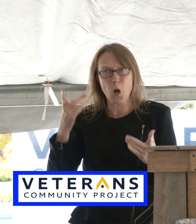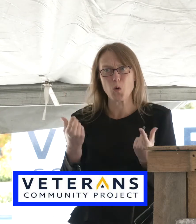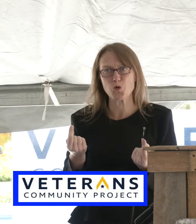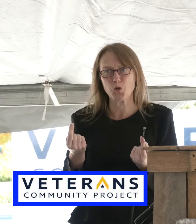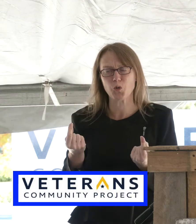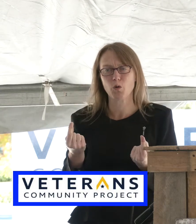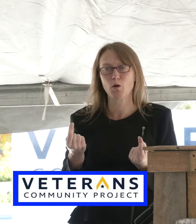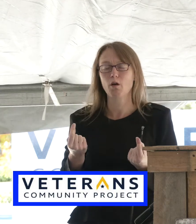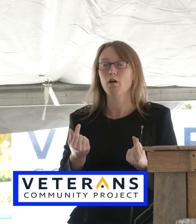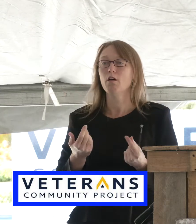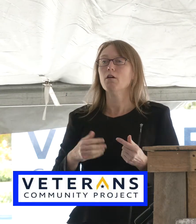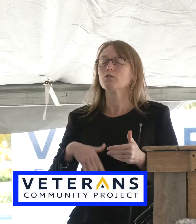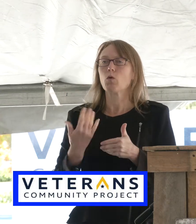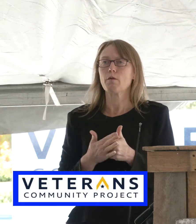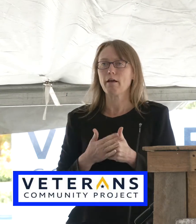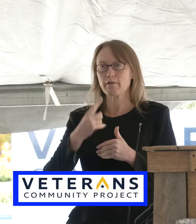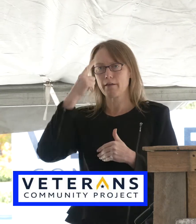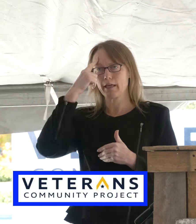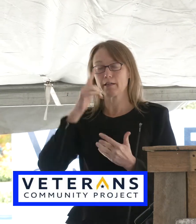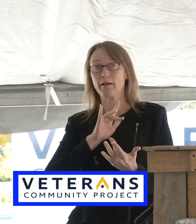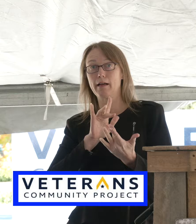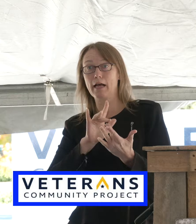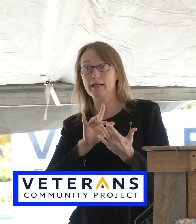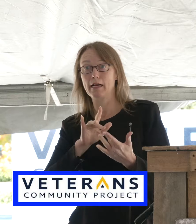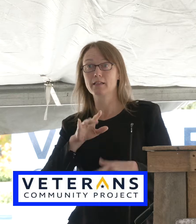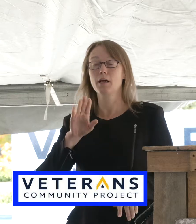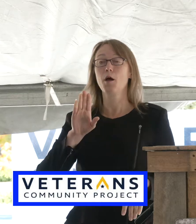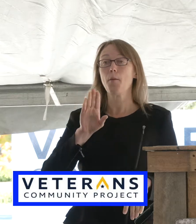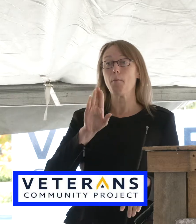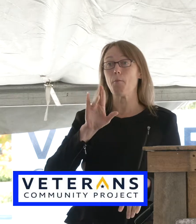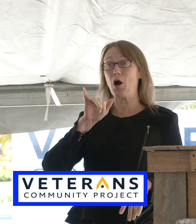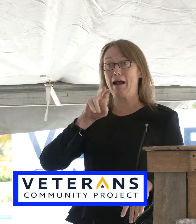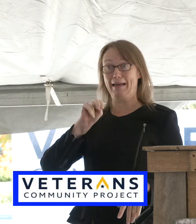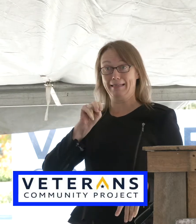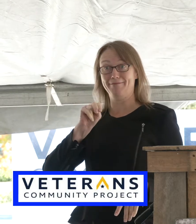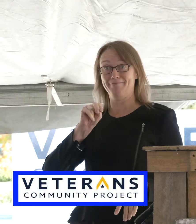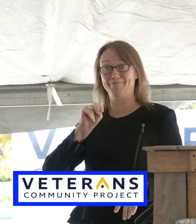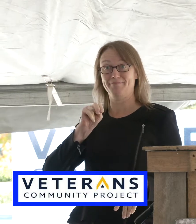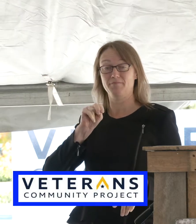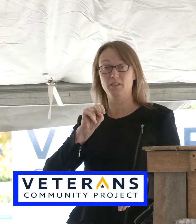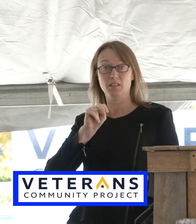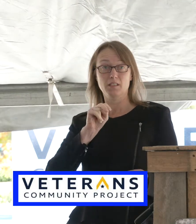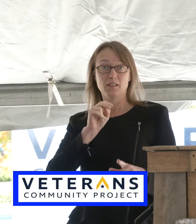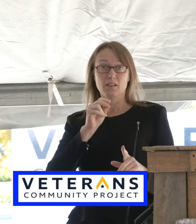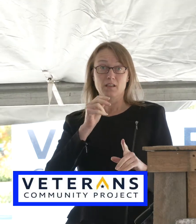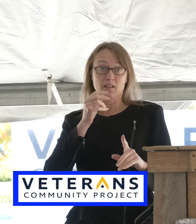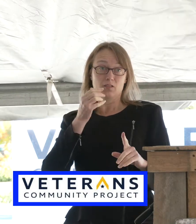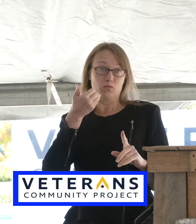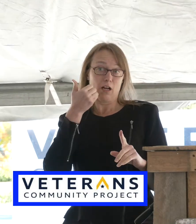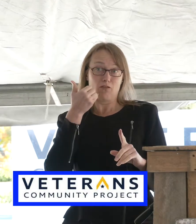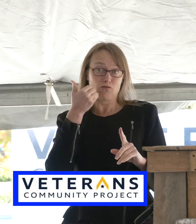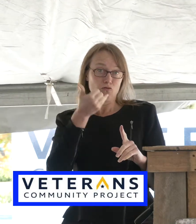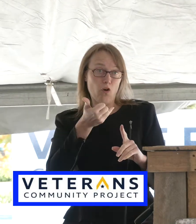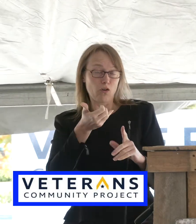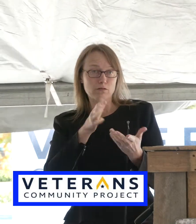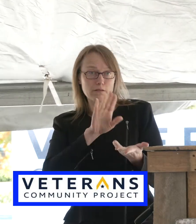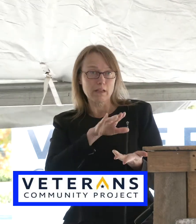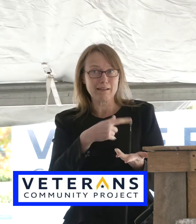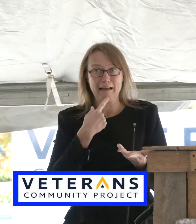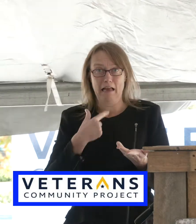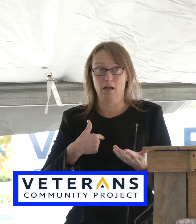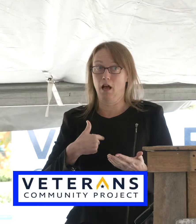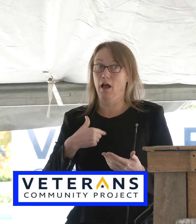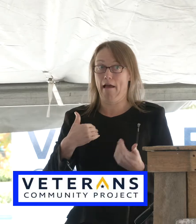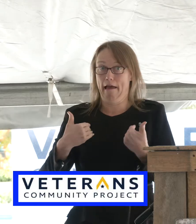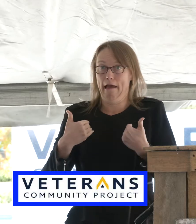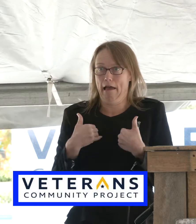the whole world's going to find out that I have PTSD. Right now, you and a few other people know, I went to the VA. I don't know how to get access to these